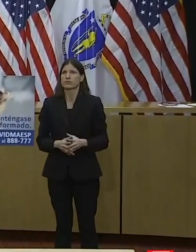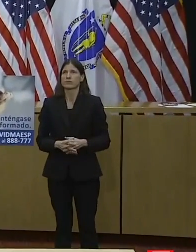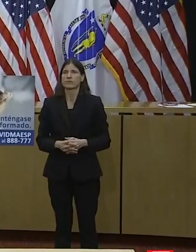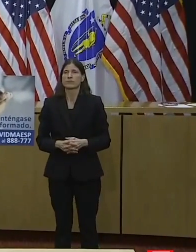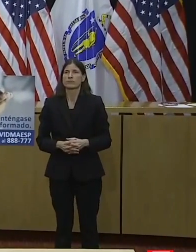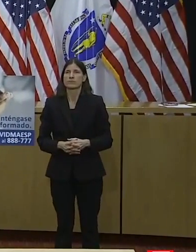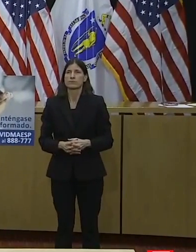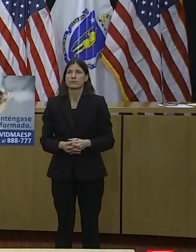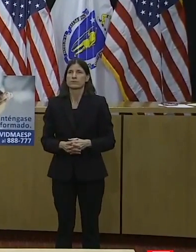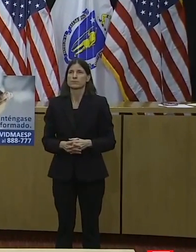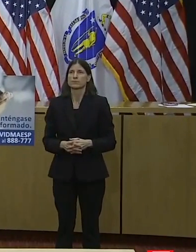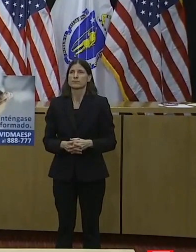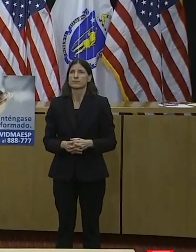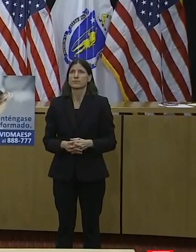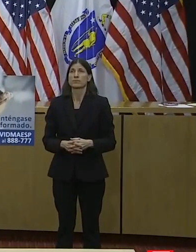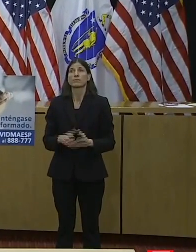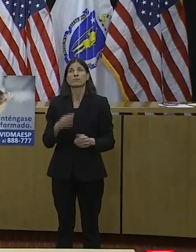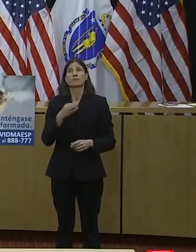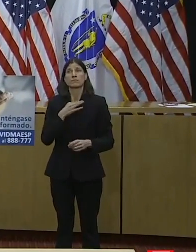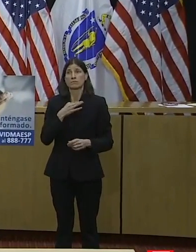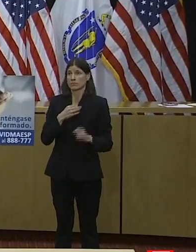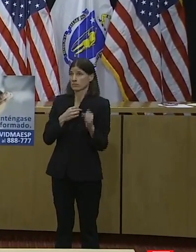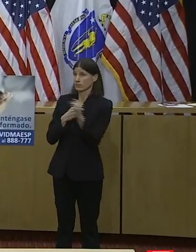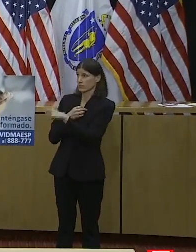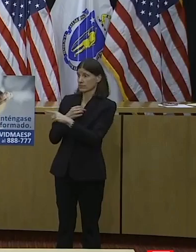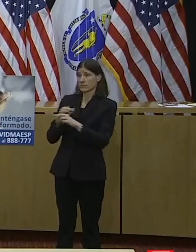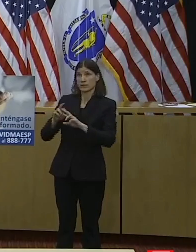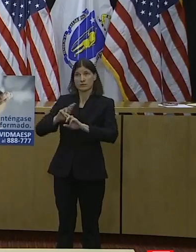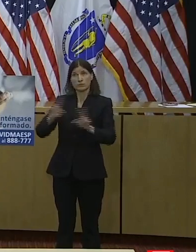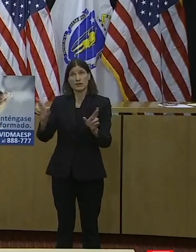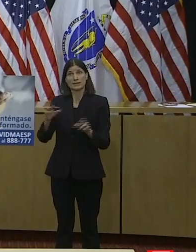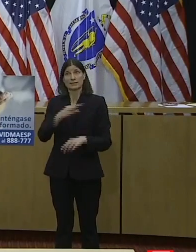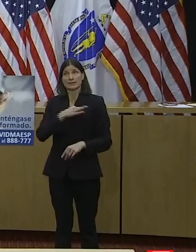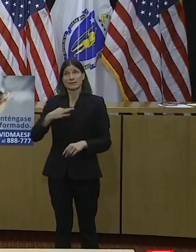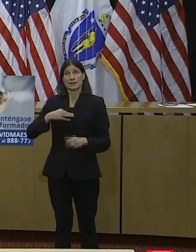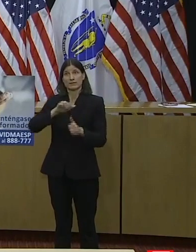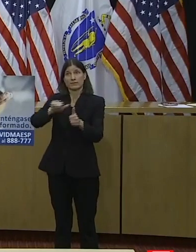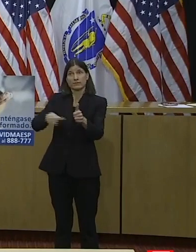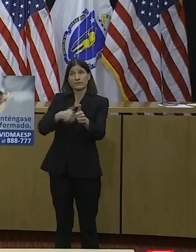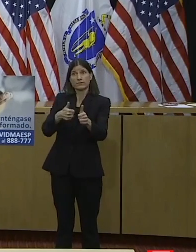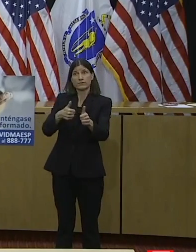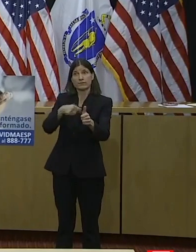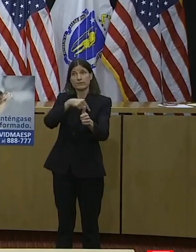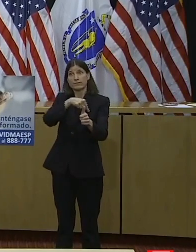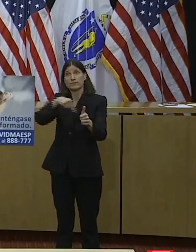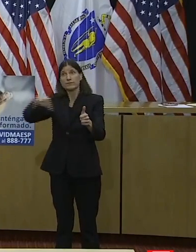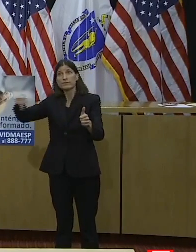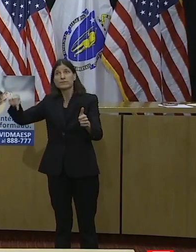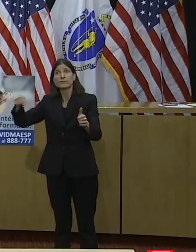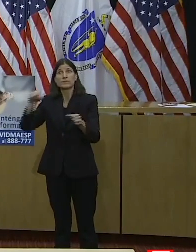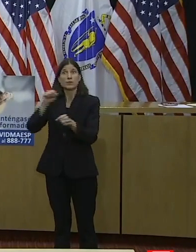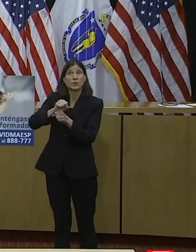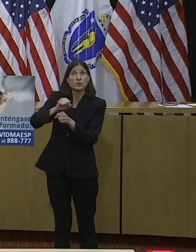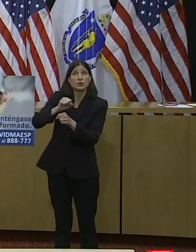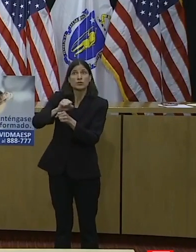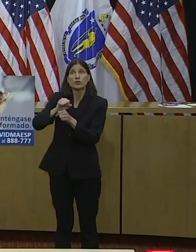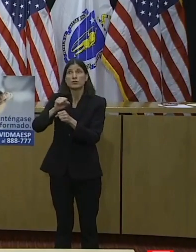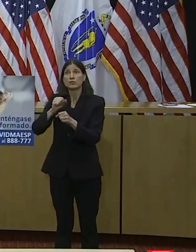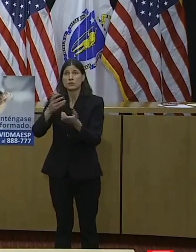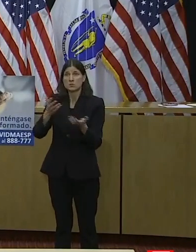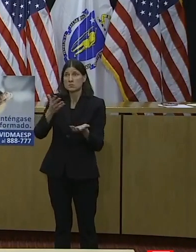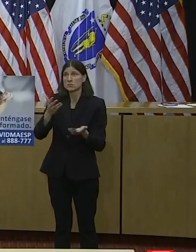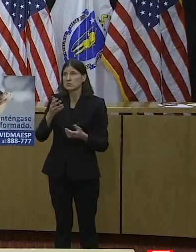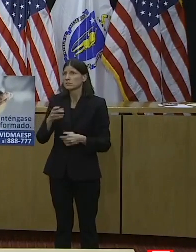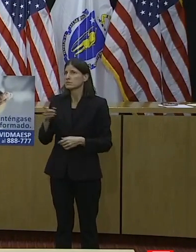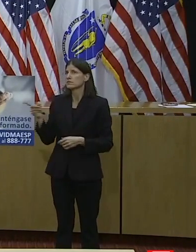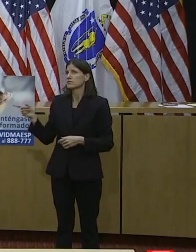out there? So I do have that. Can we just get back to you? I do have that answer for you, but it's not coming at the top of